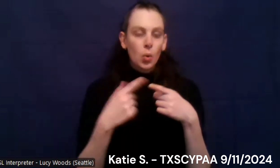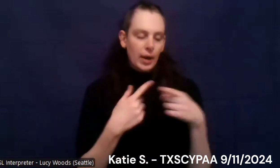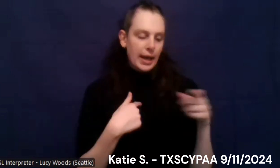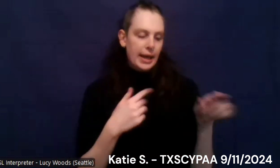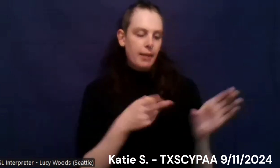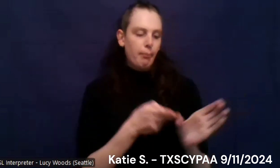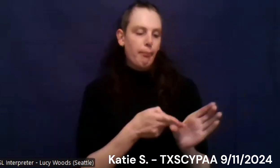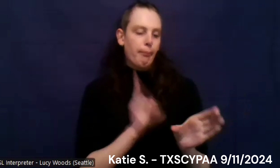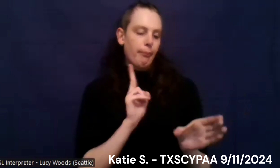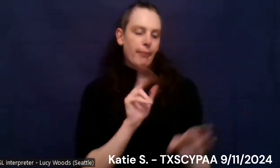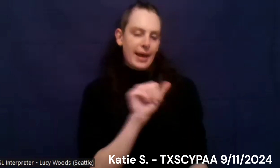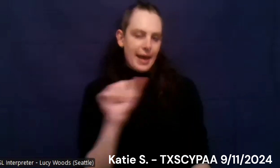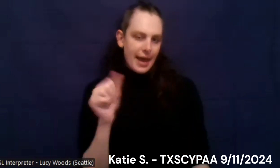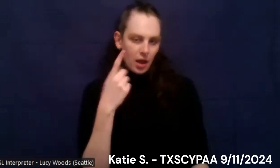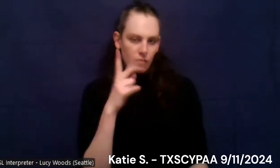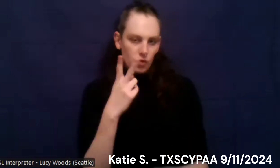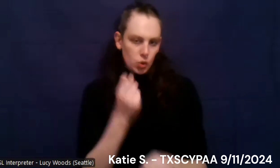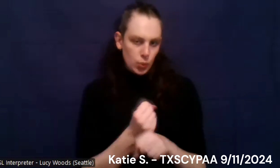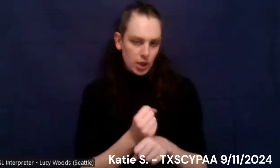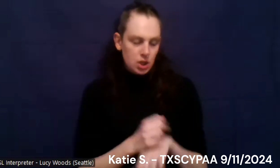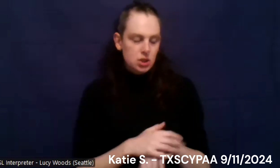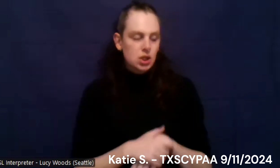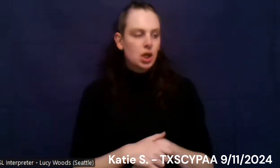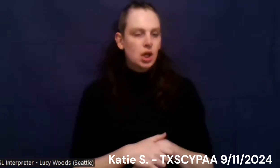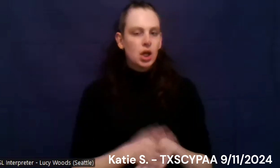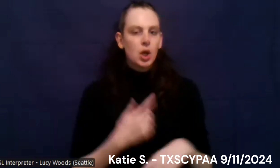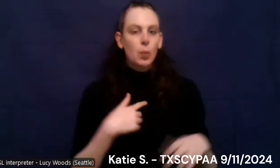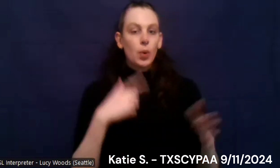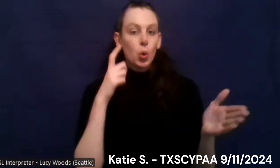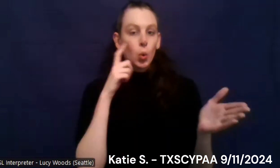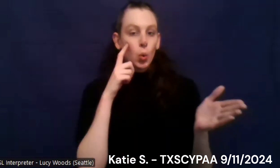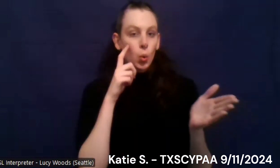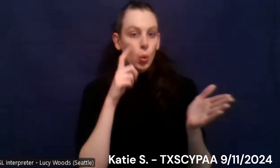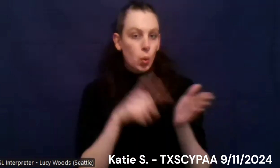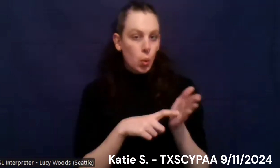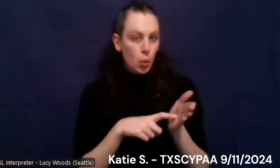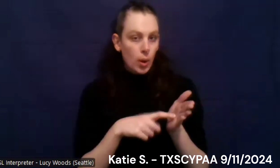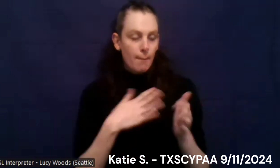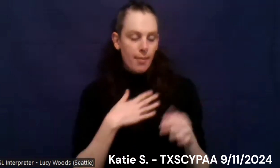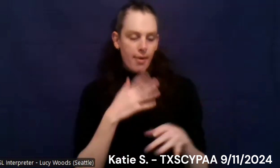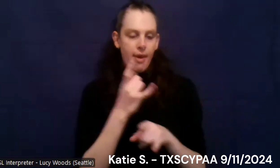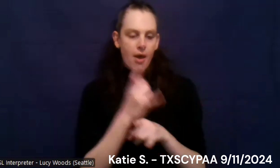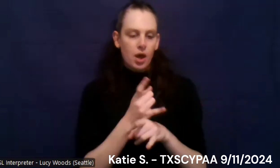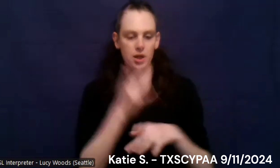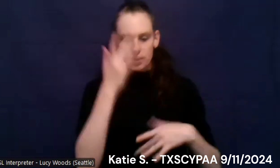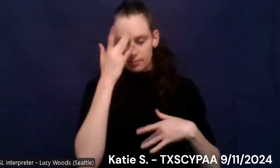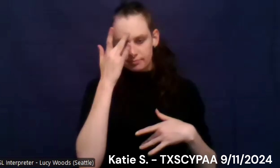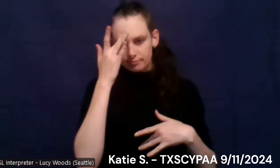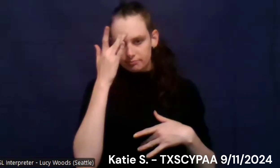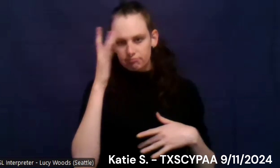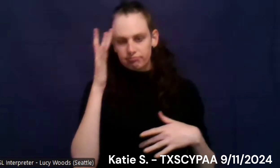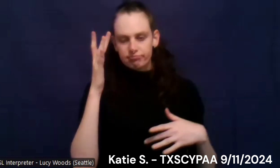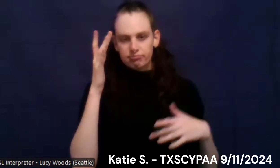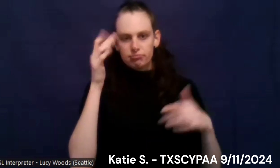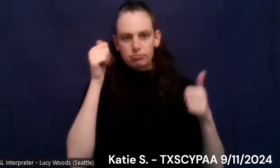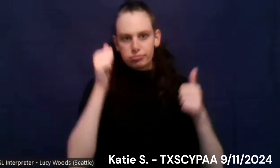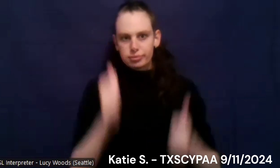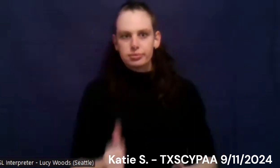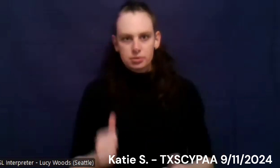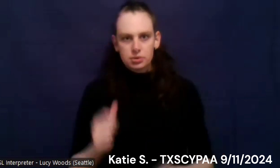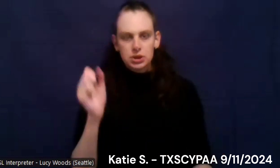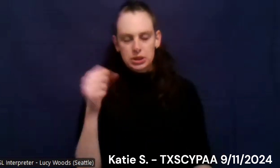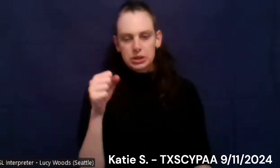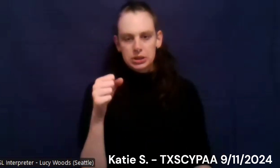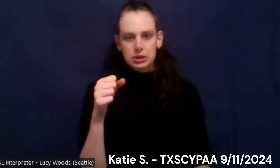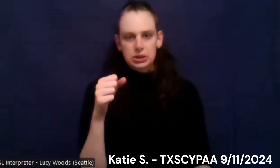2 years, um, I noticed that the alcoholism was in full force, right? There was no stopping. It picked